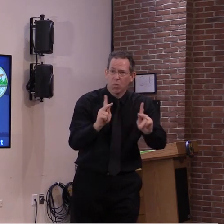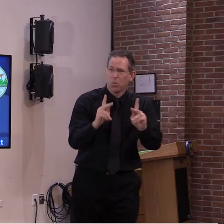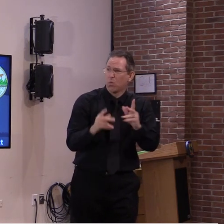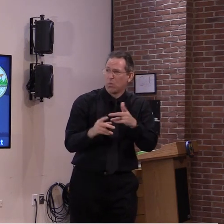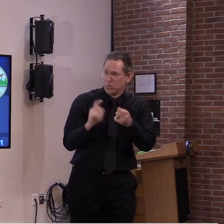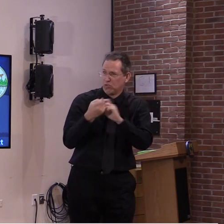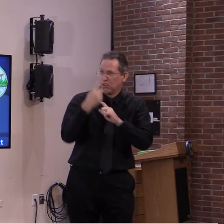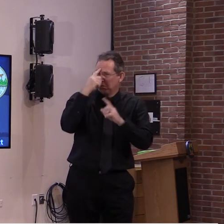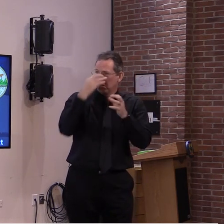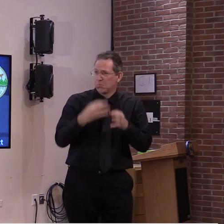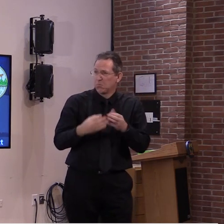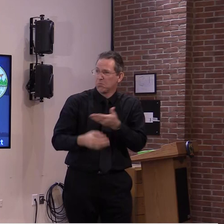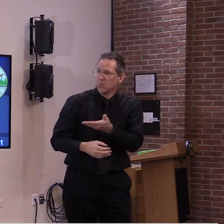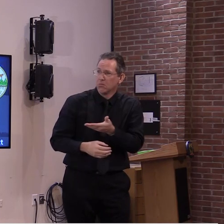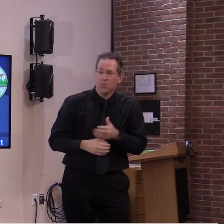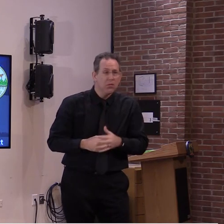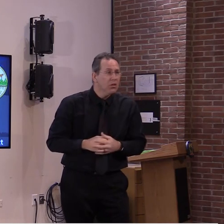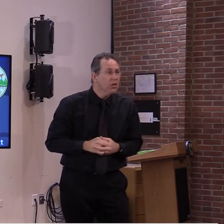winter?